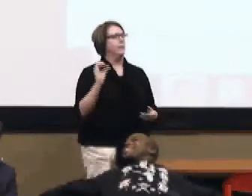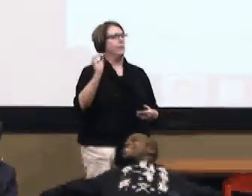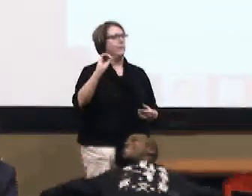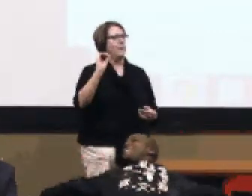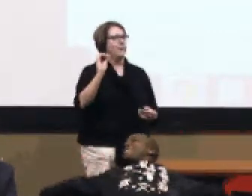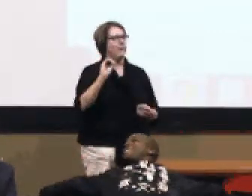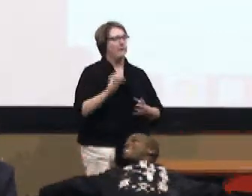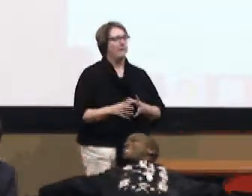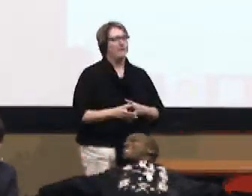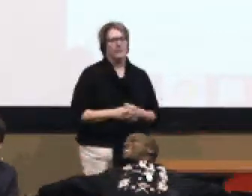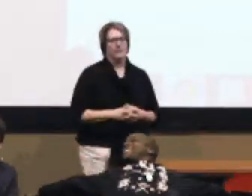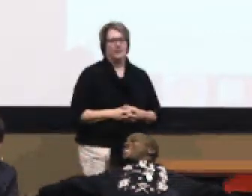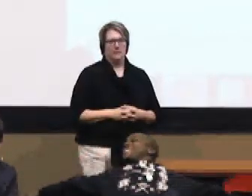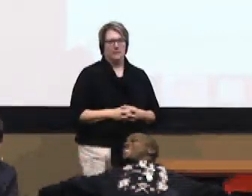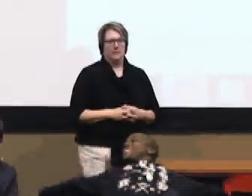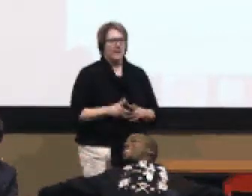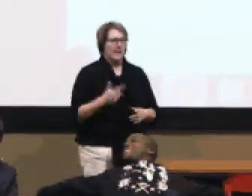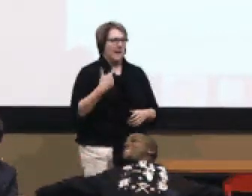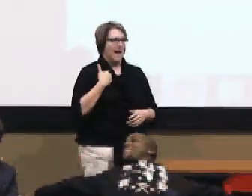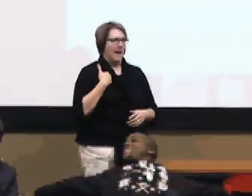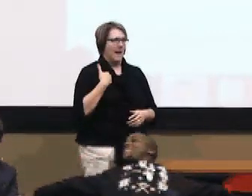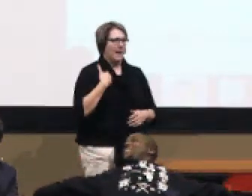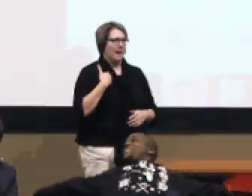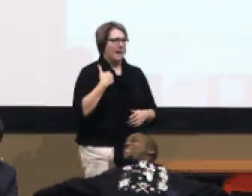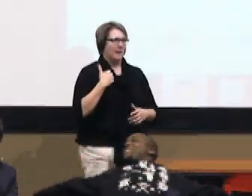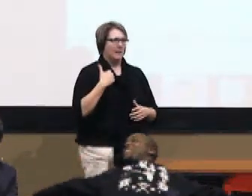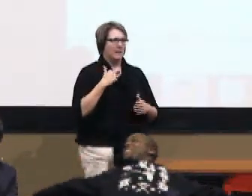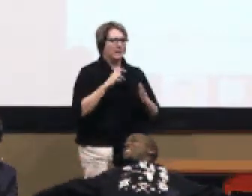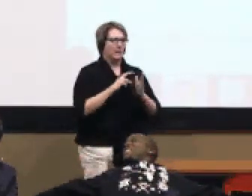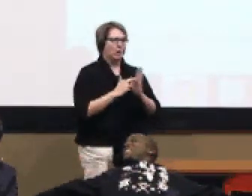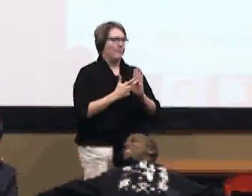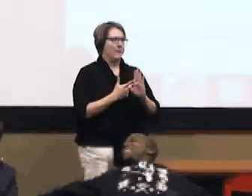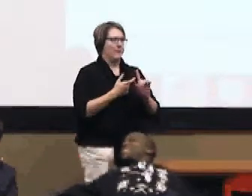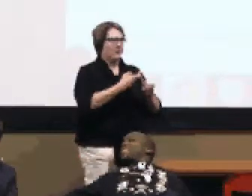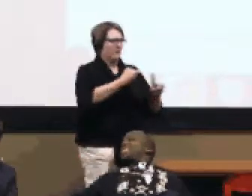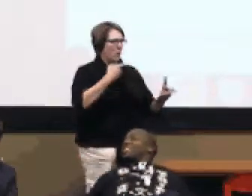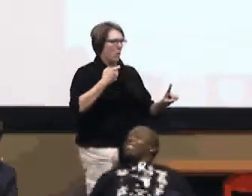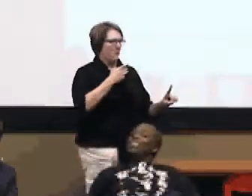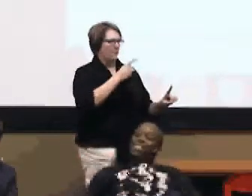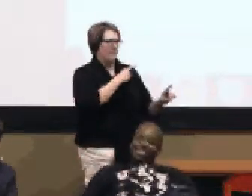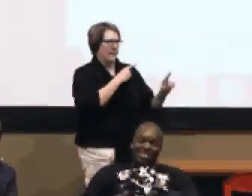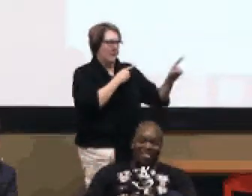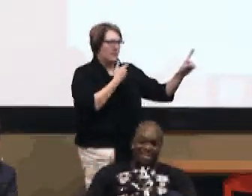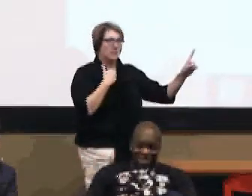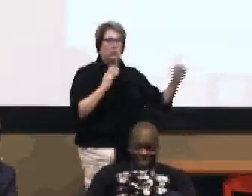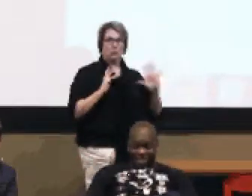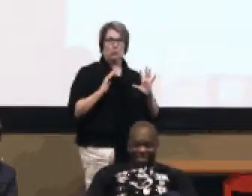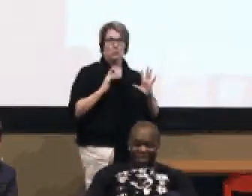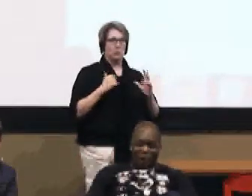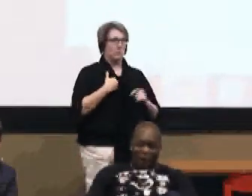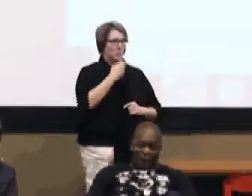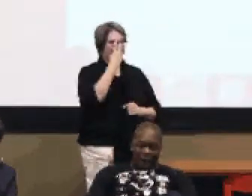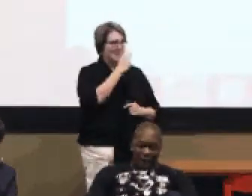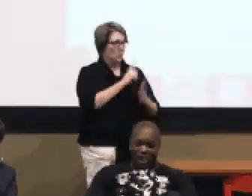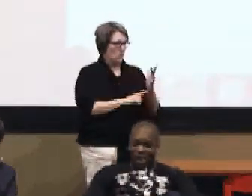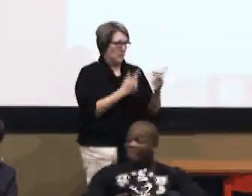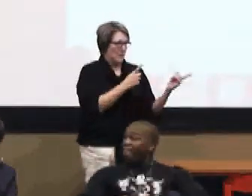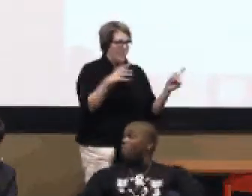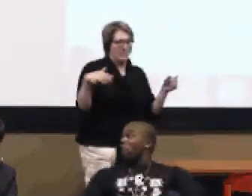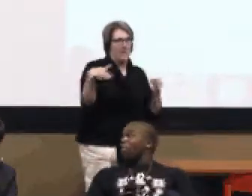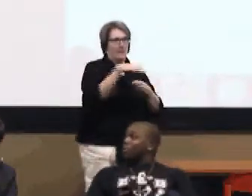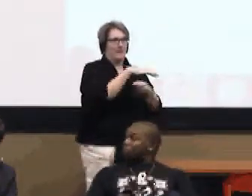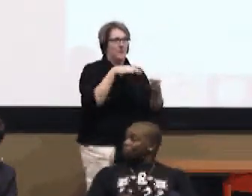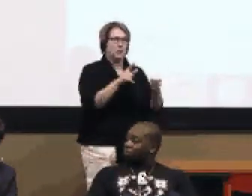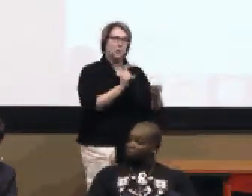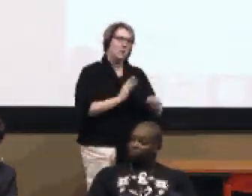So, I mean, and being an expat from Minneapolis, it's cool to see what's going on here. It is really